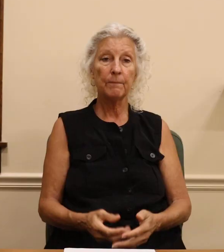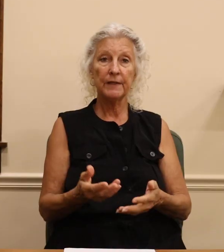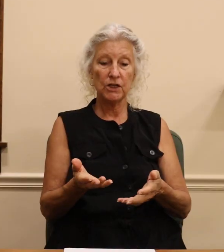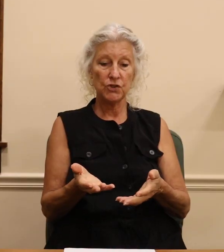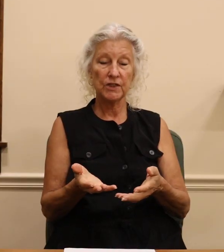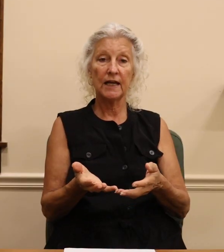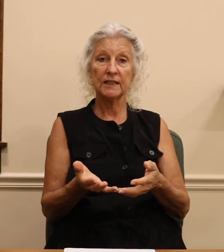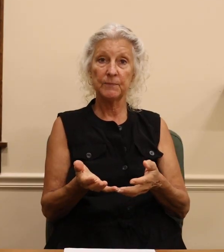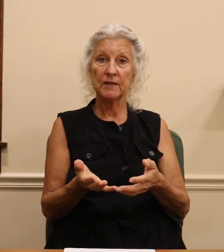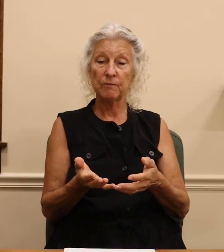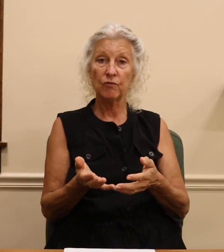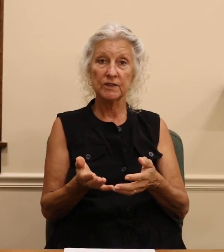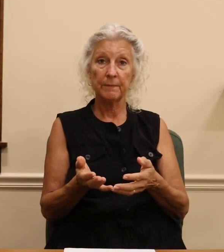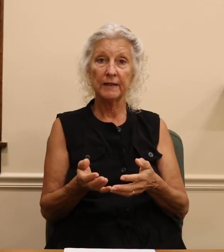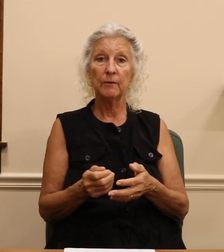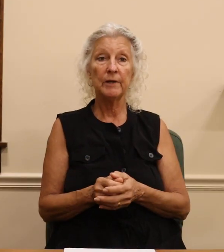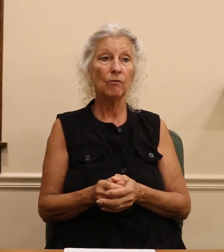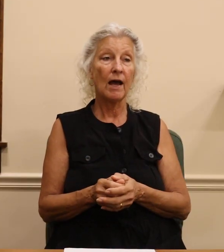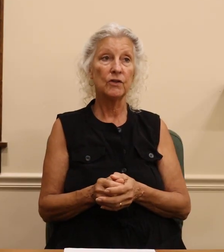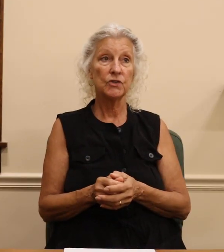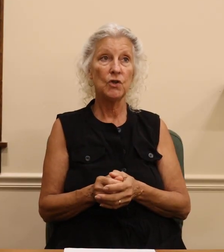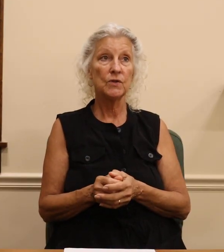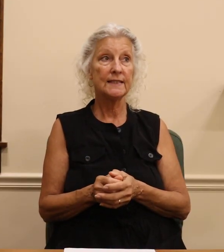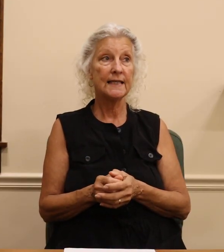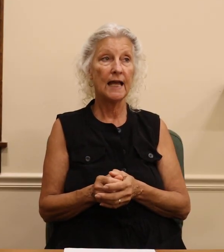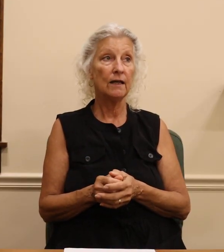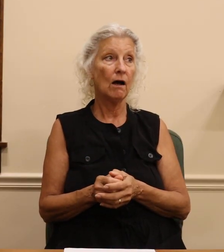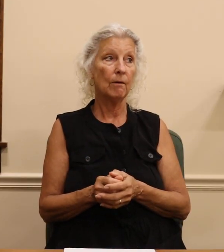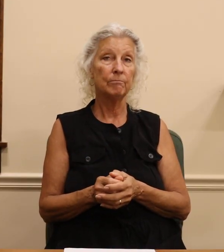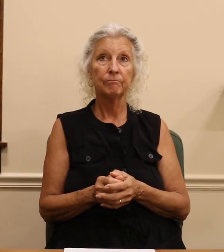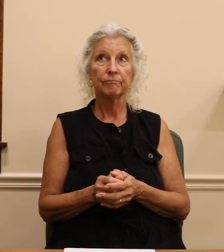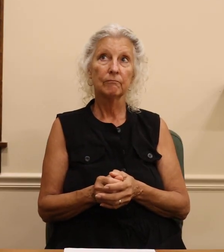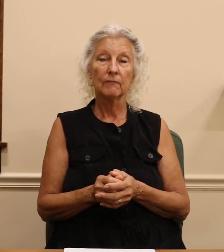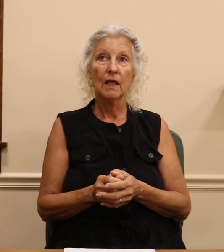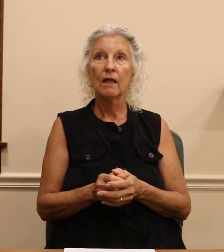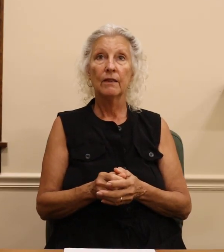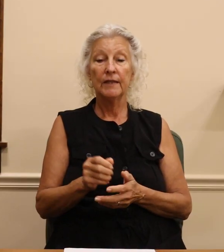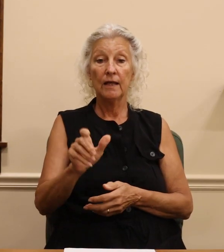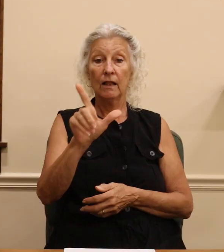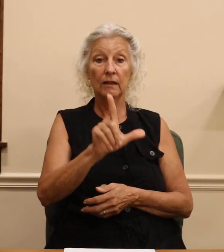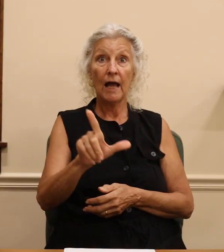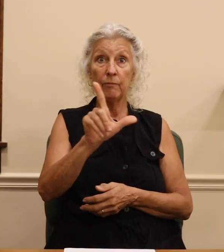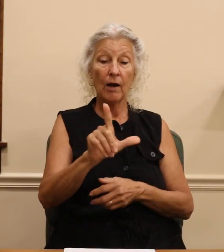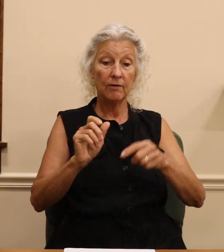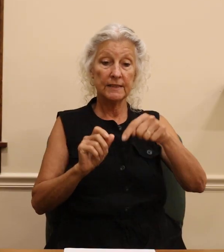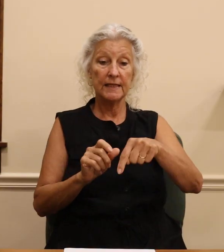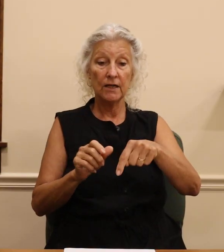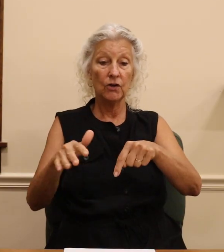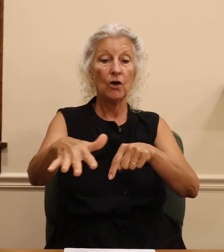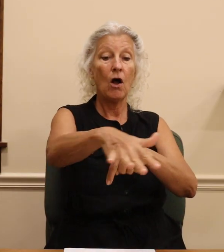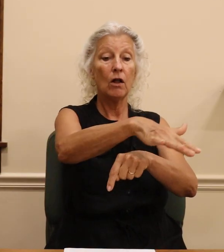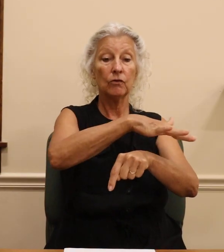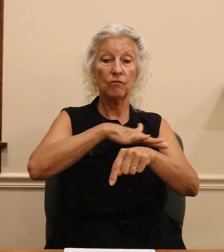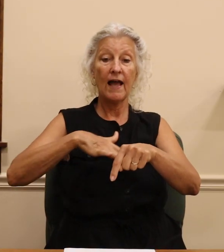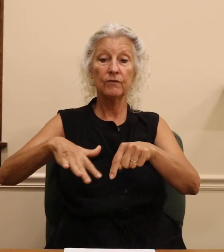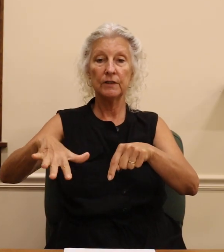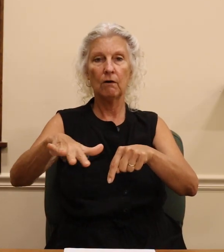something in your signing space before something can be around it. So you could say the library is here and all around it. Oh,